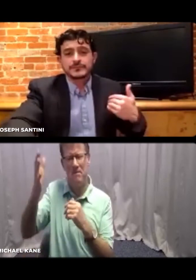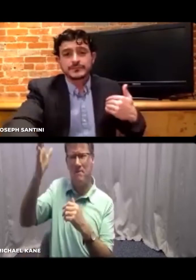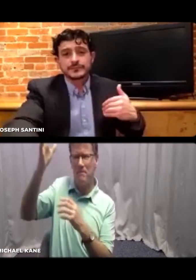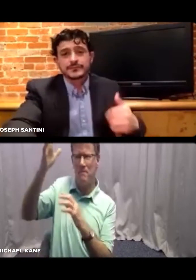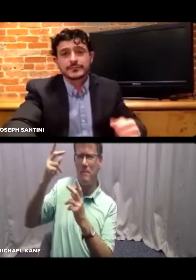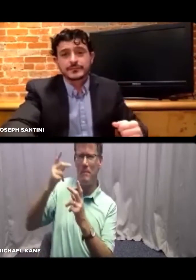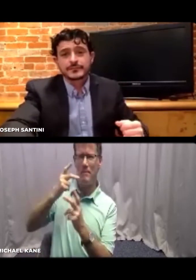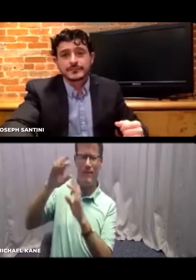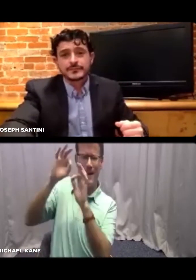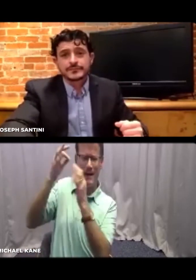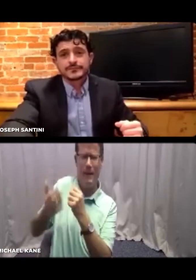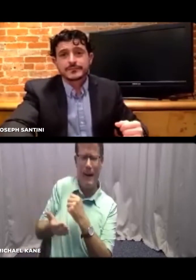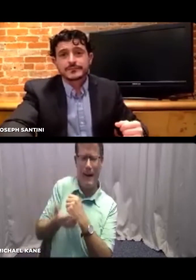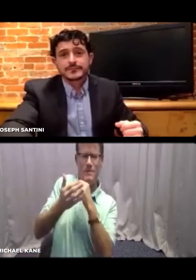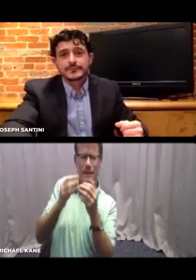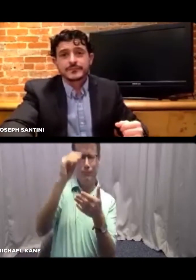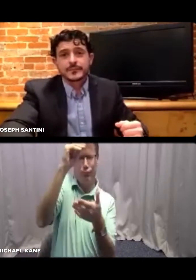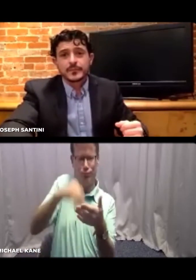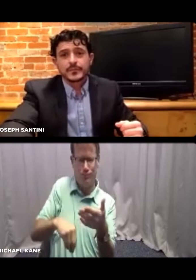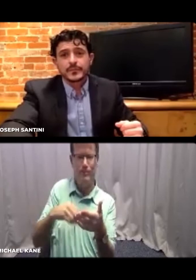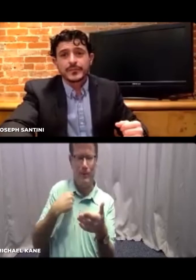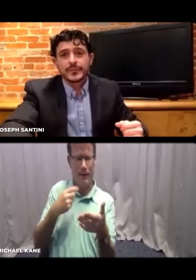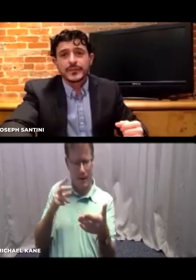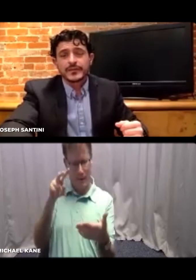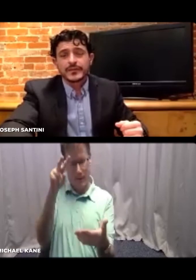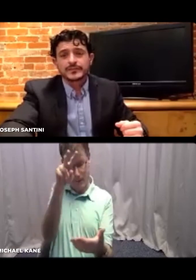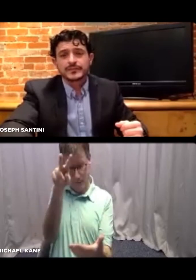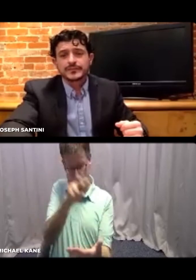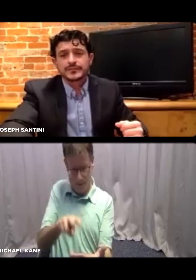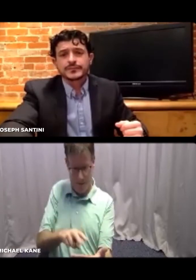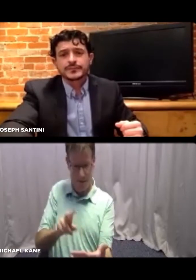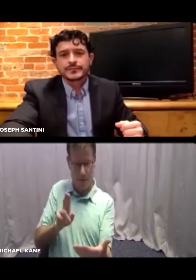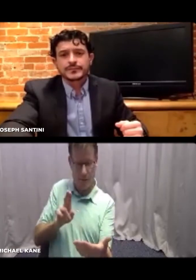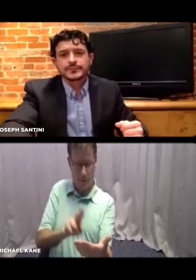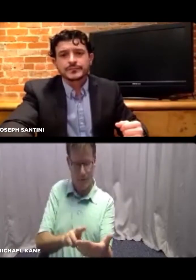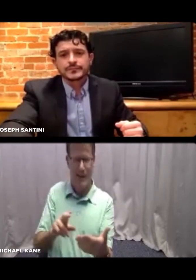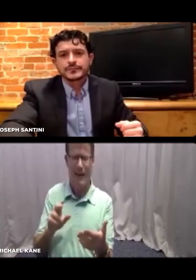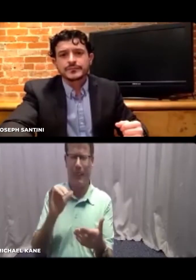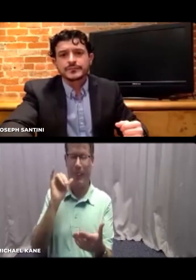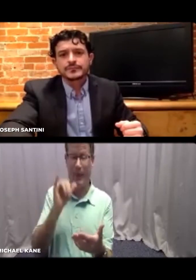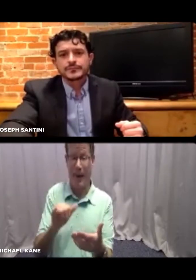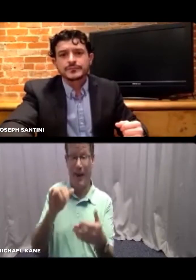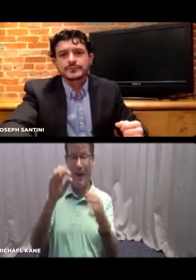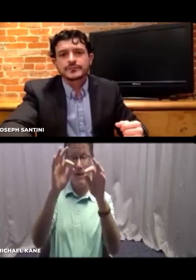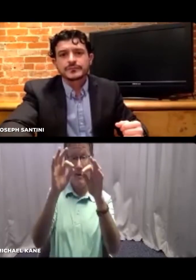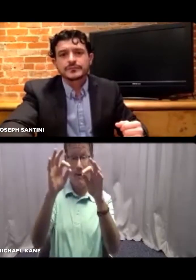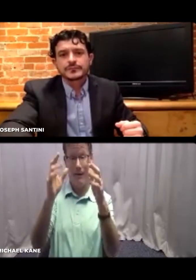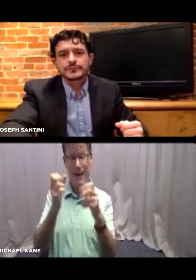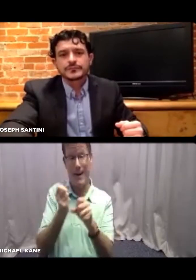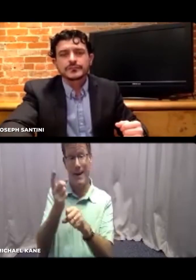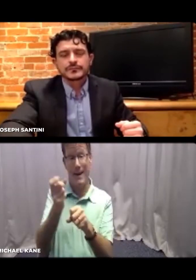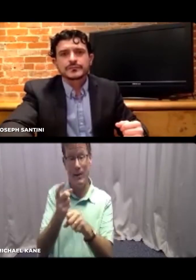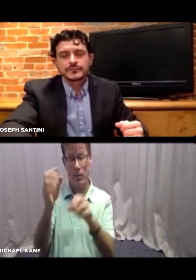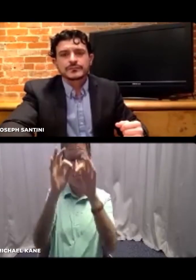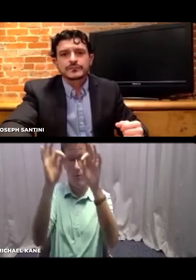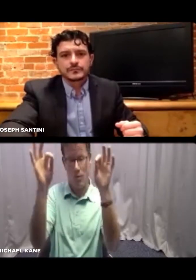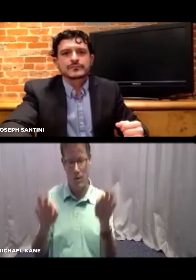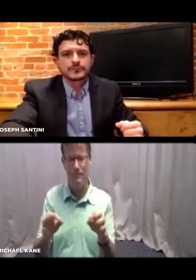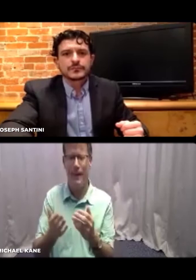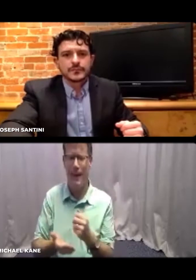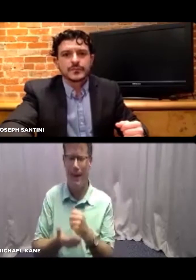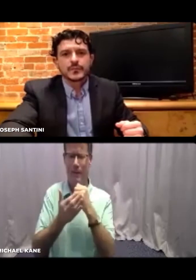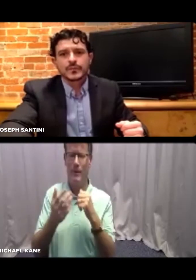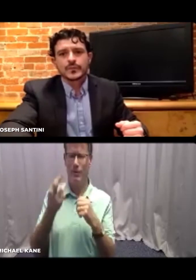parents and family help me, but I was the one that actually filled out the form and signed on the line. And filling out that